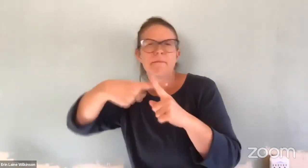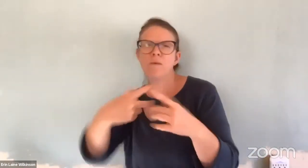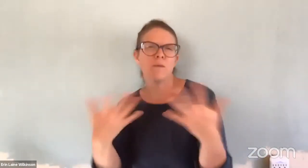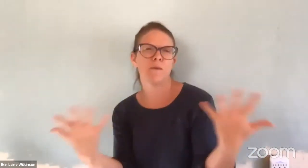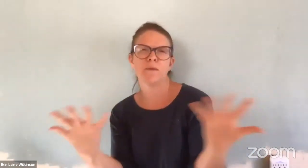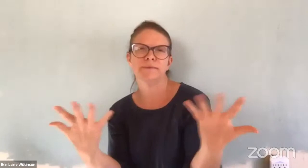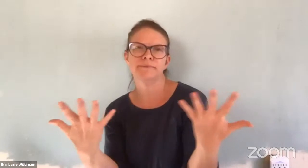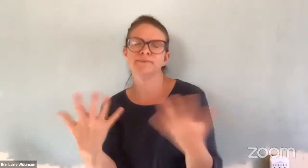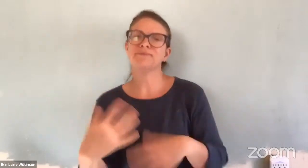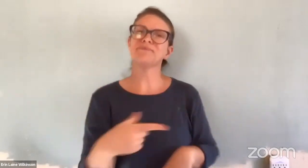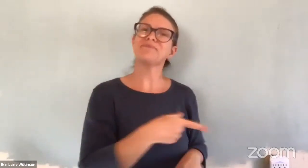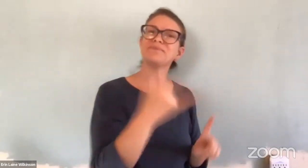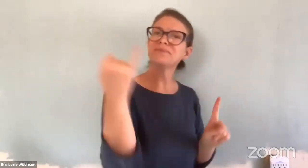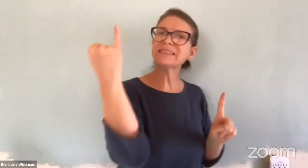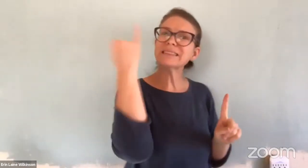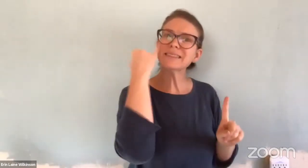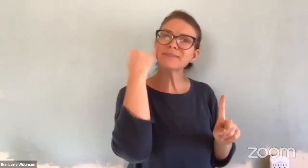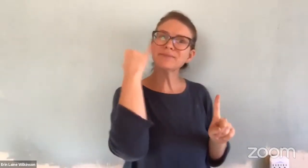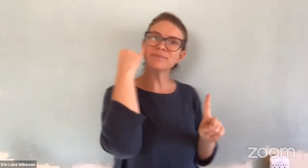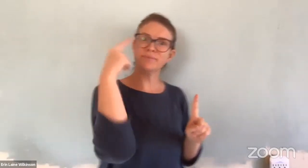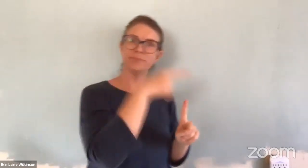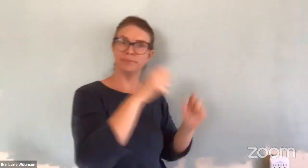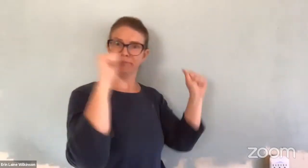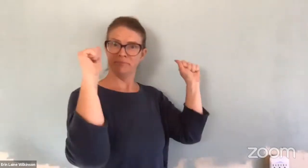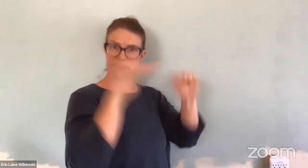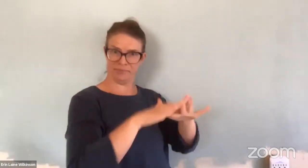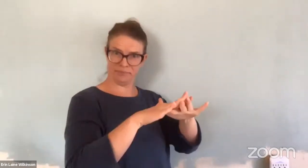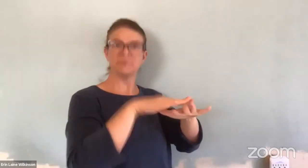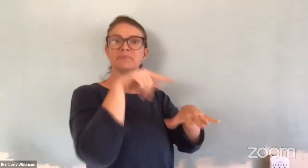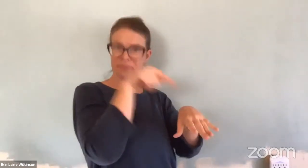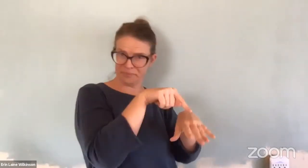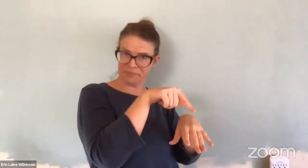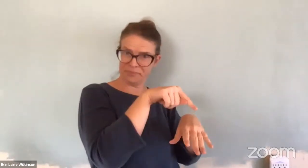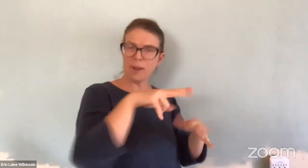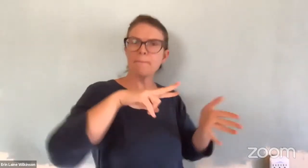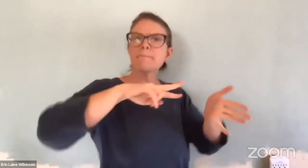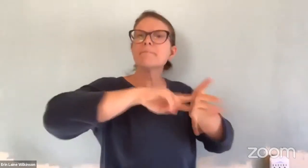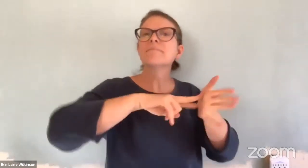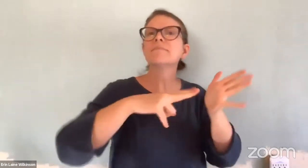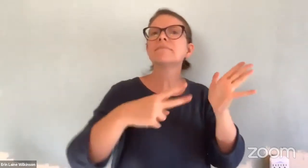about in that book. I think that we need to think about something here.